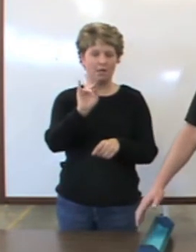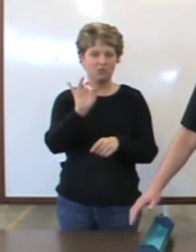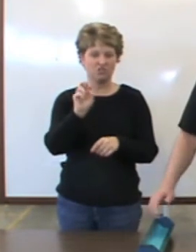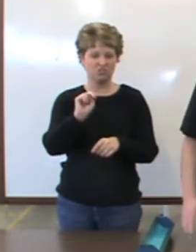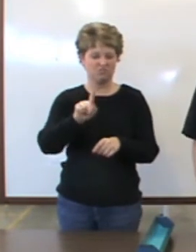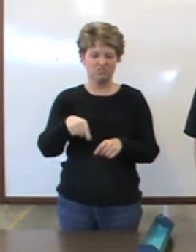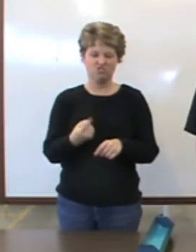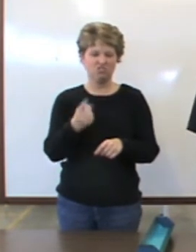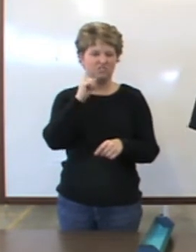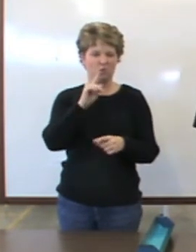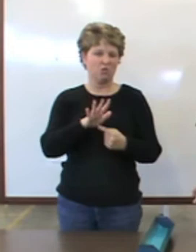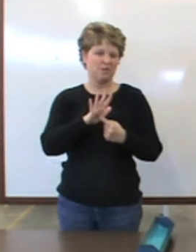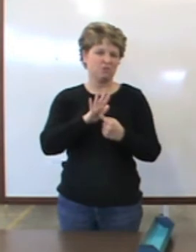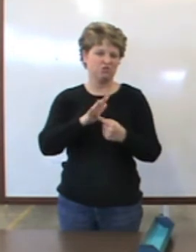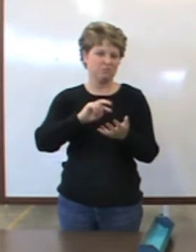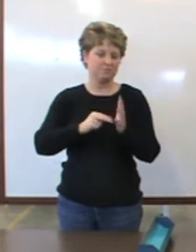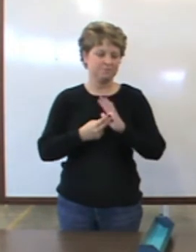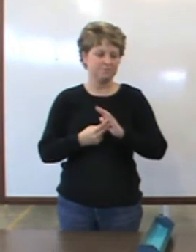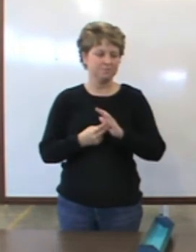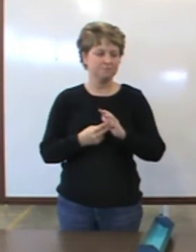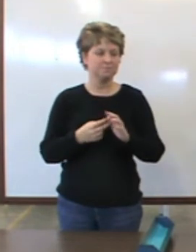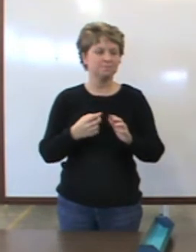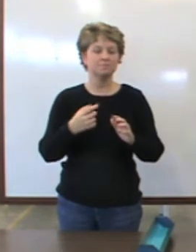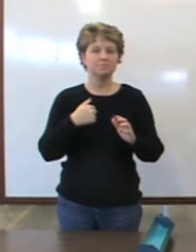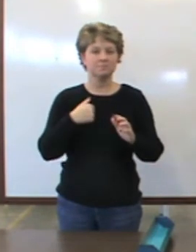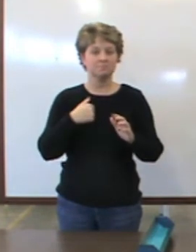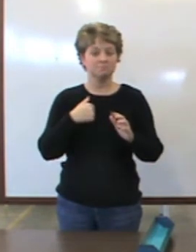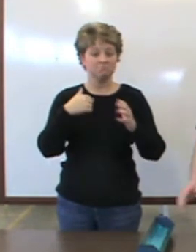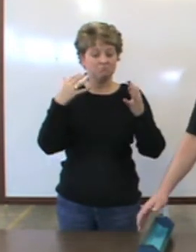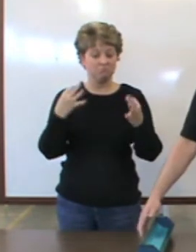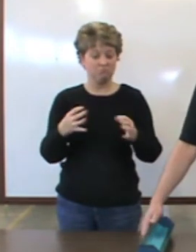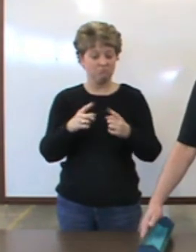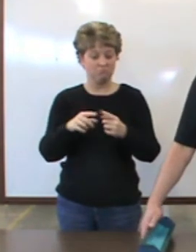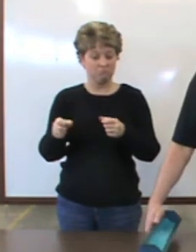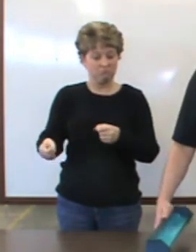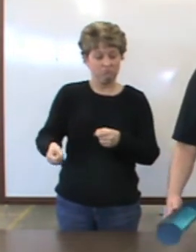just for demonstration. I am choosing to go from the sides.